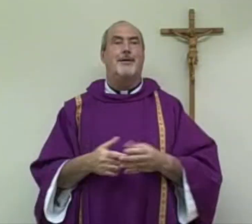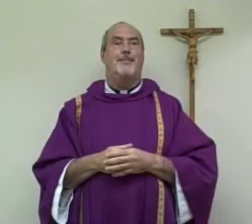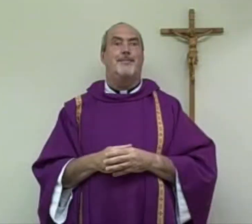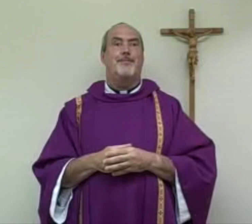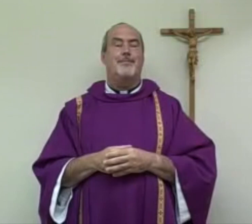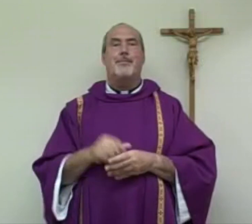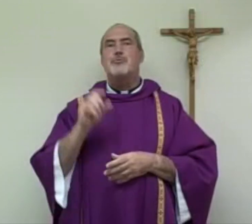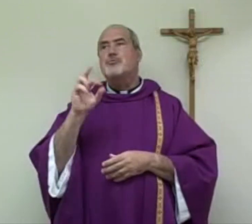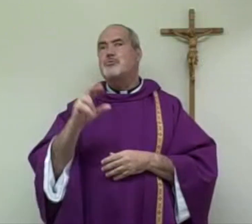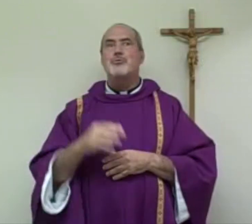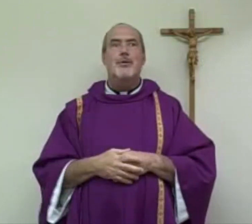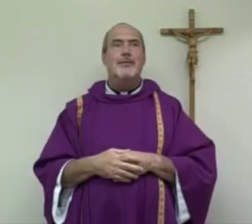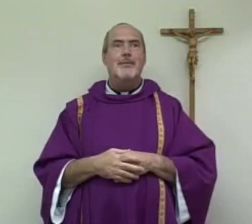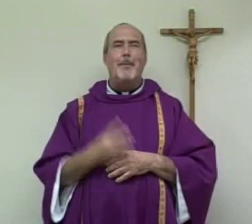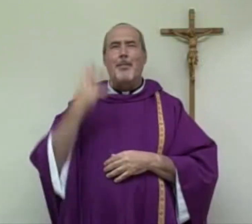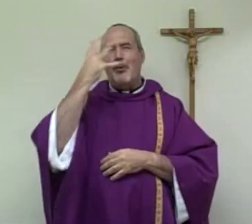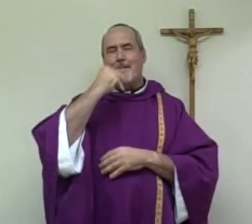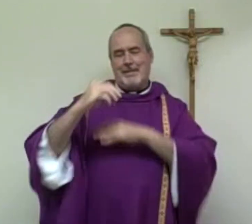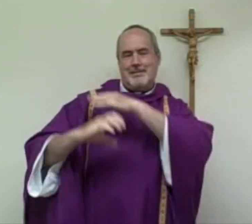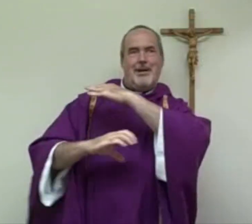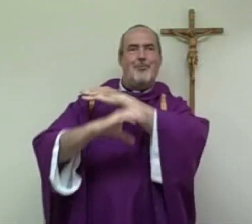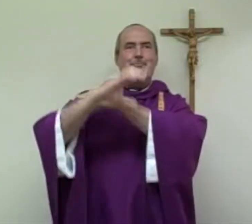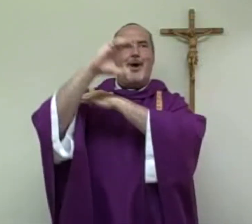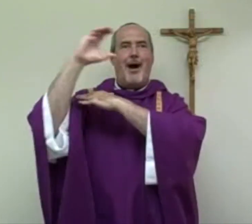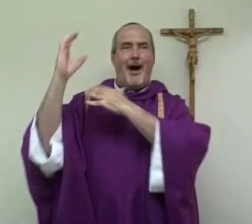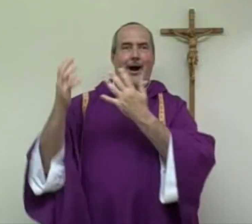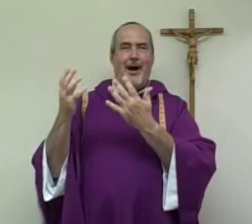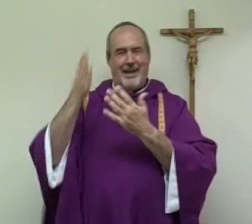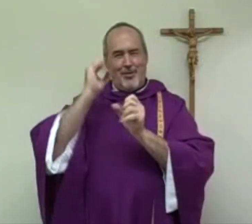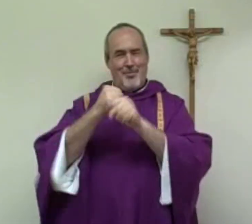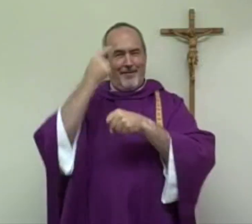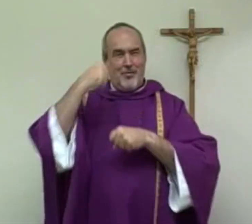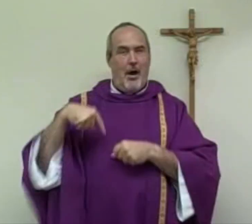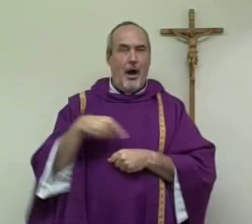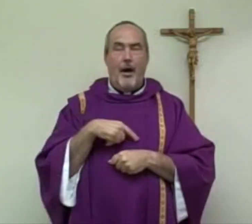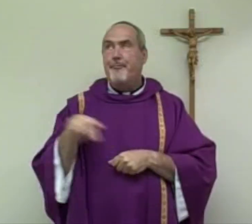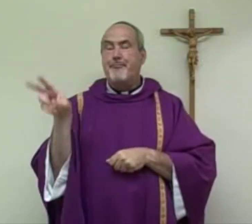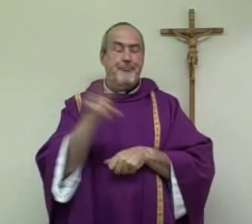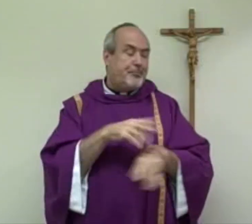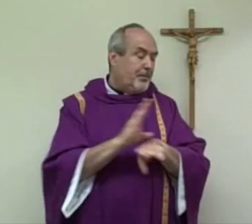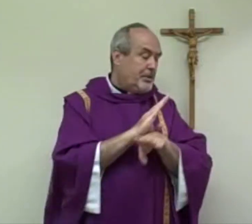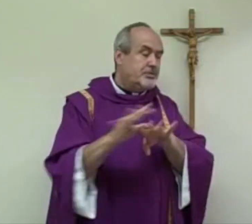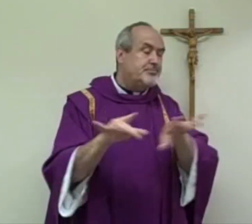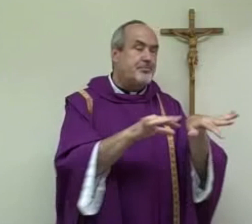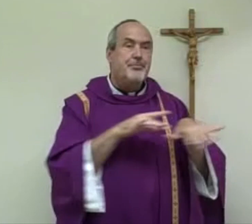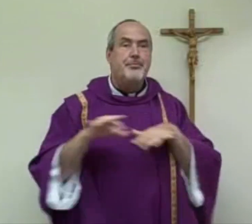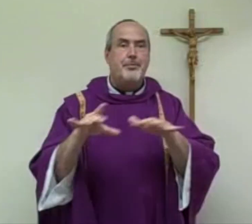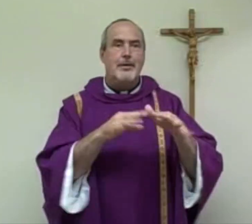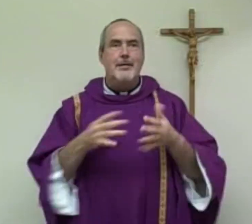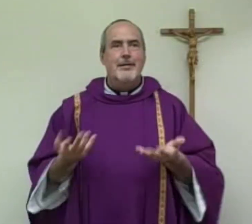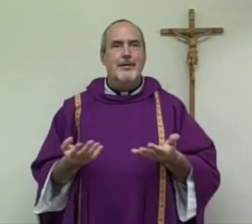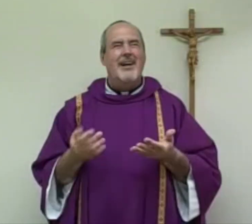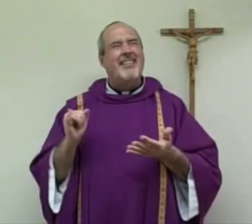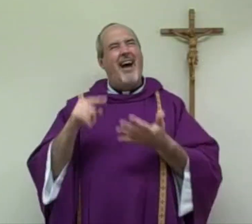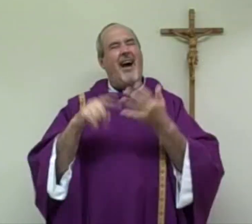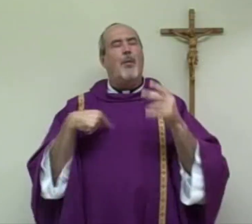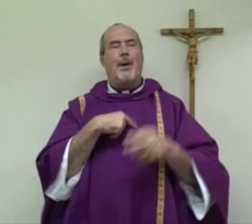have a job. I have other things to do. Or a beautiful sunrise that God made for us. We get too busy, and we don't